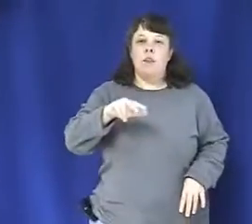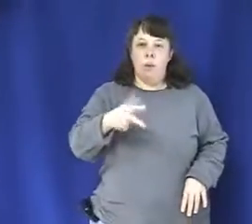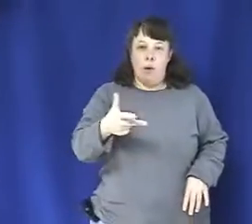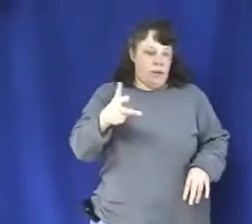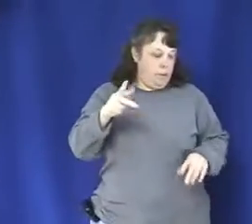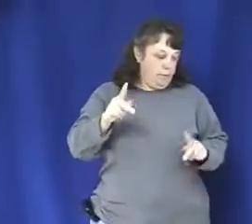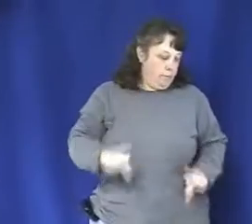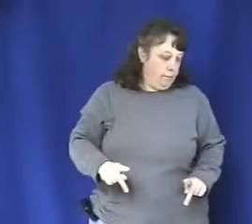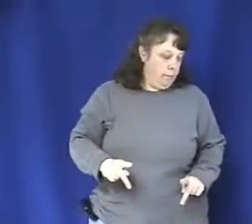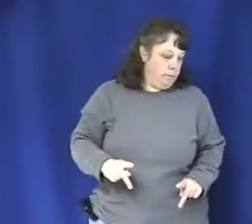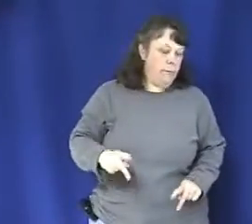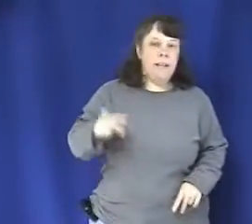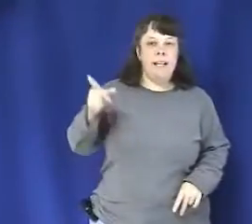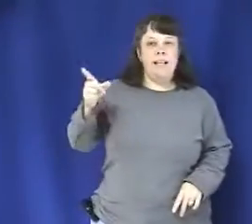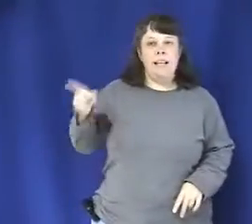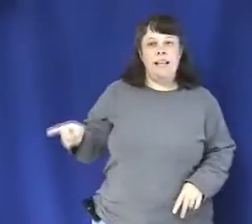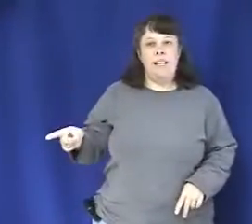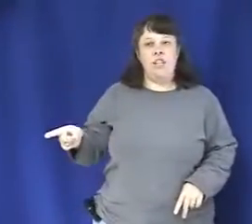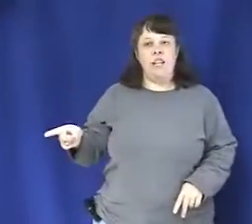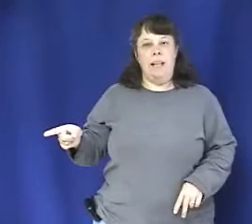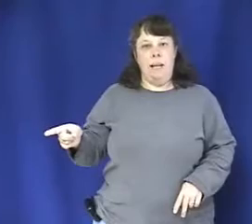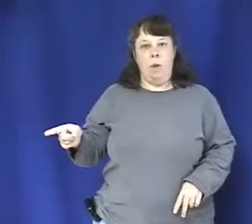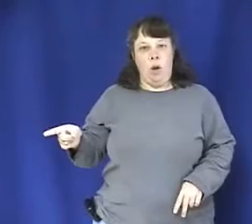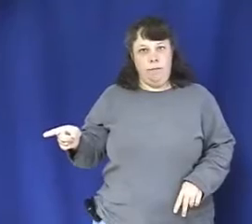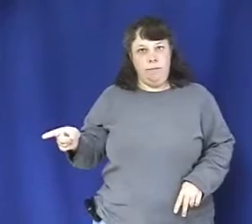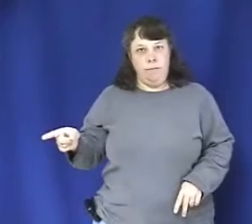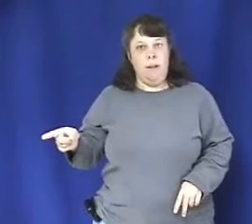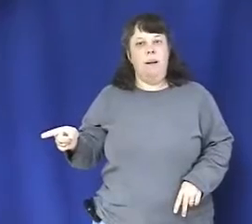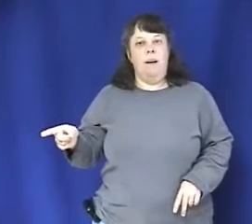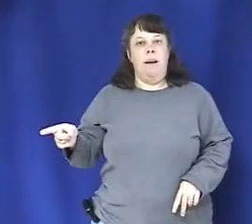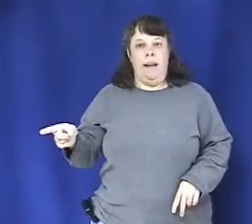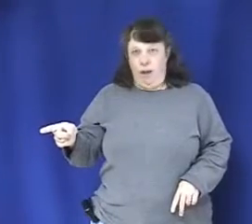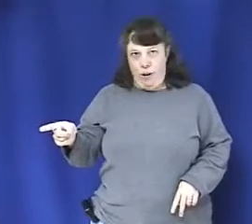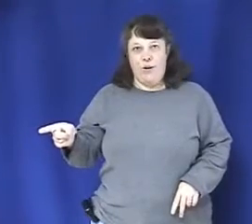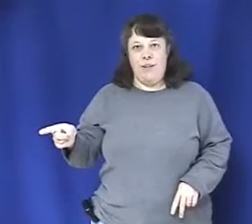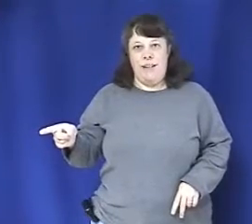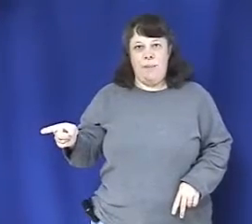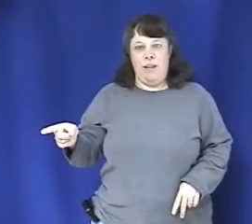Third person, he, she, it, him, her. And all of those are the same sign.